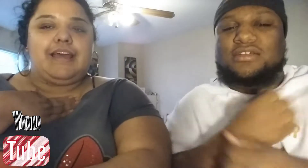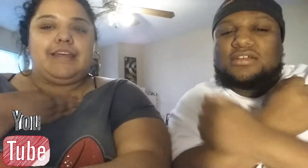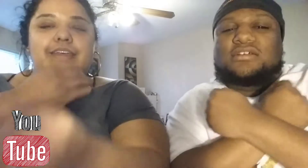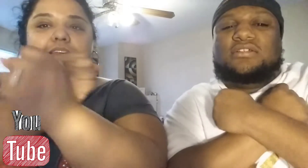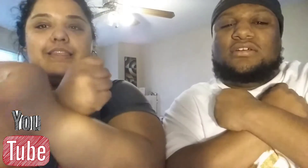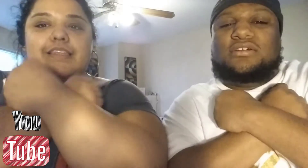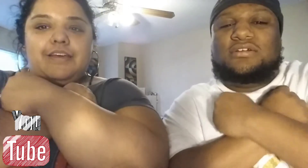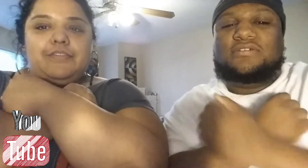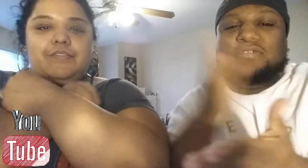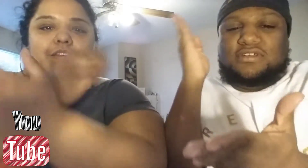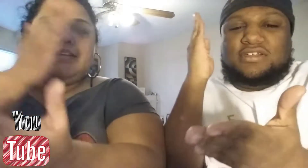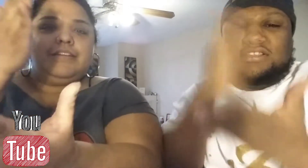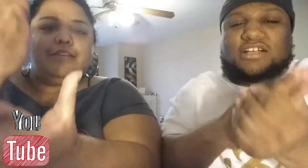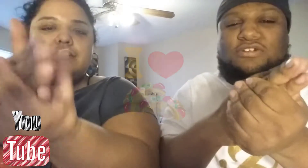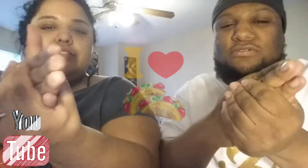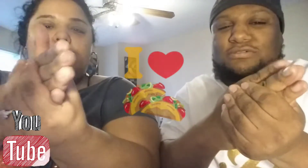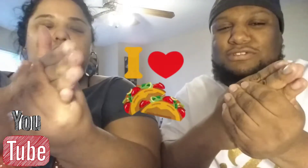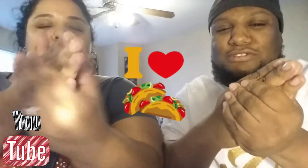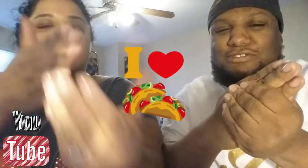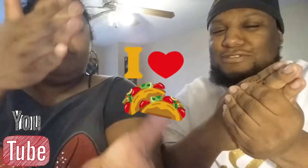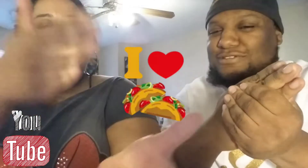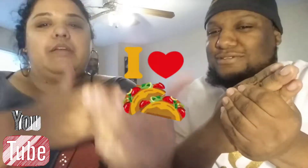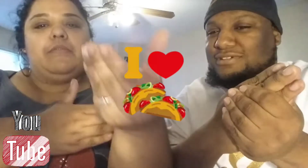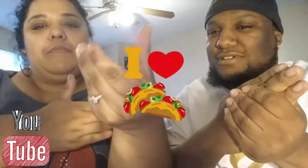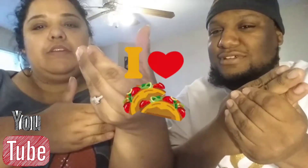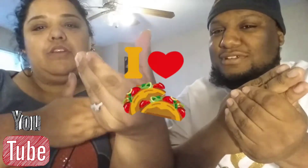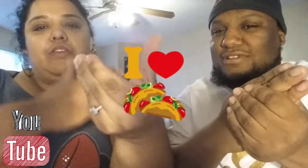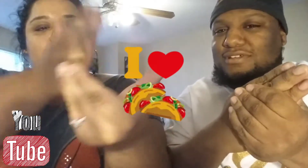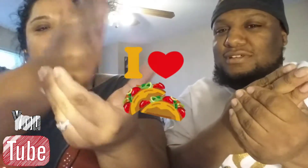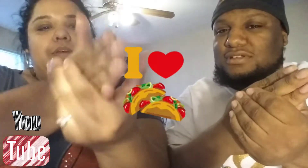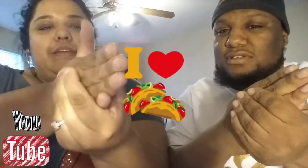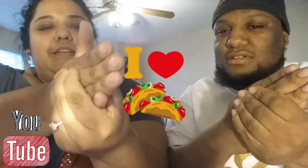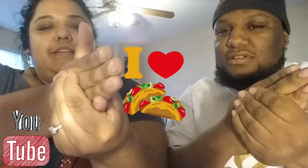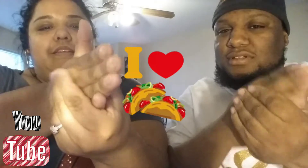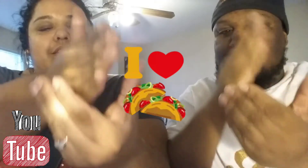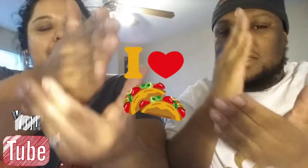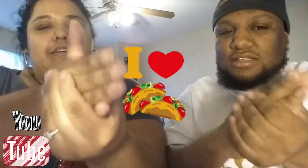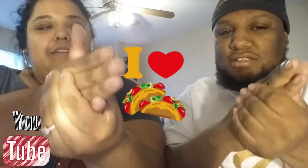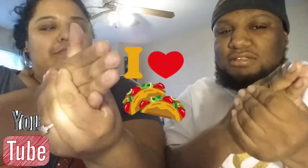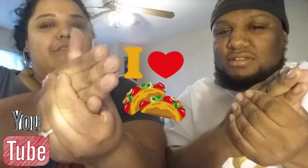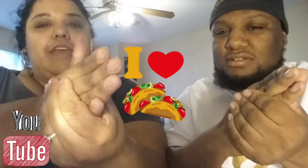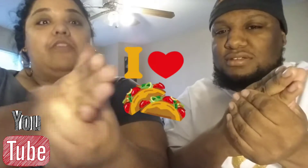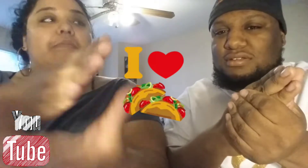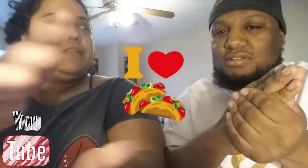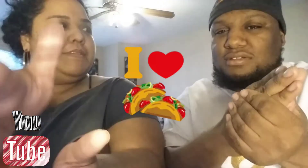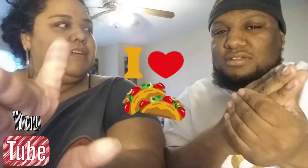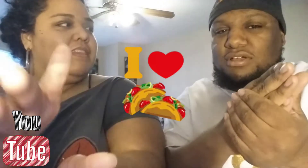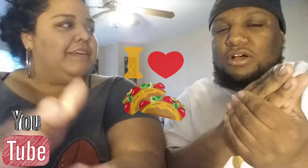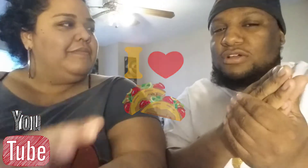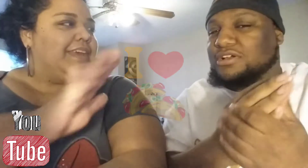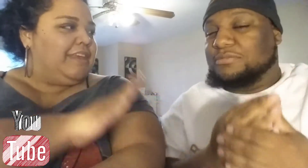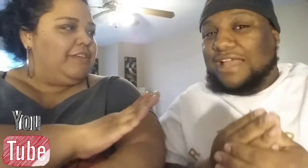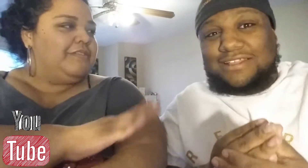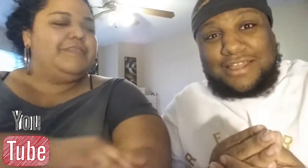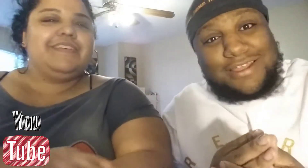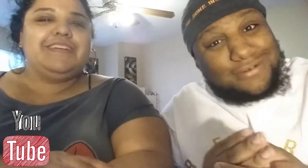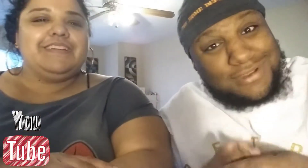I love tacos. Remember, make sure you cup it. I did. Okay, no, I'm telling you. Oh, and yeah, I